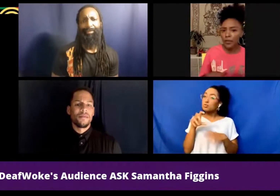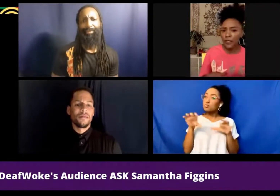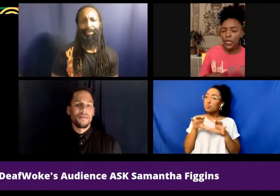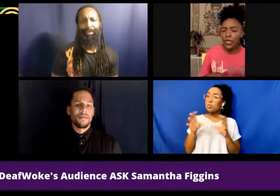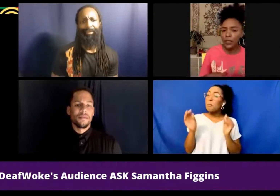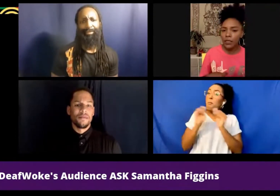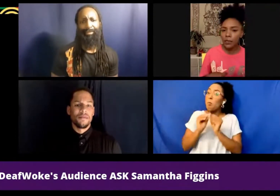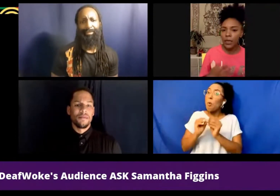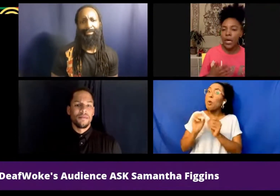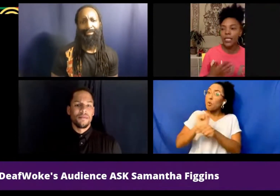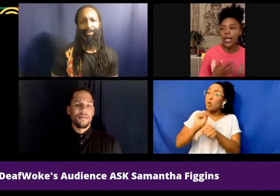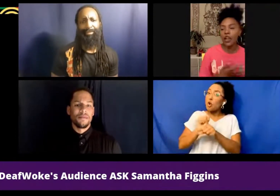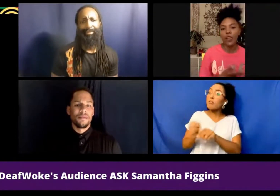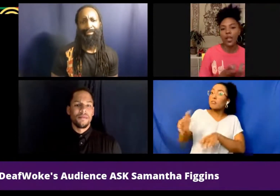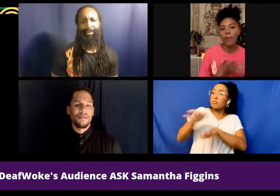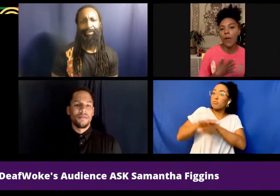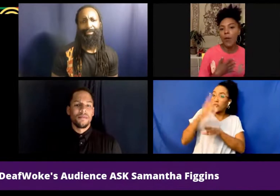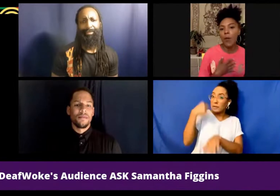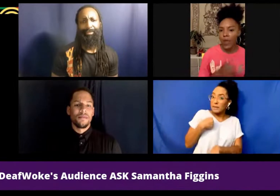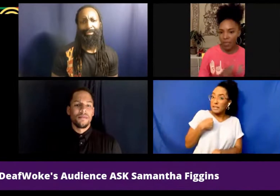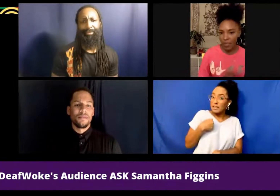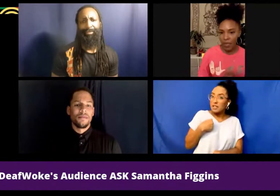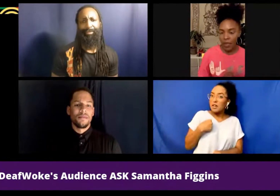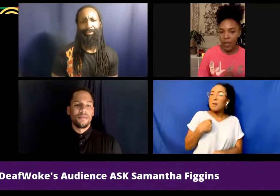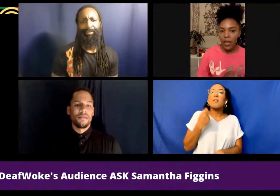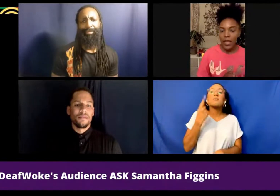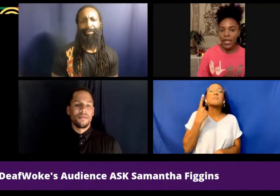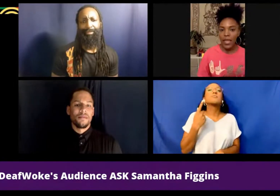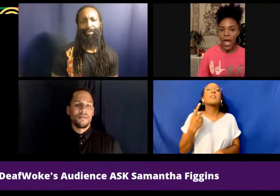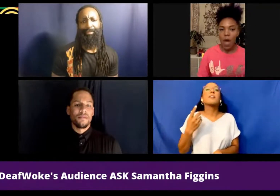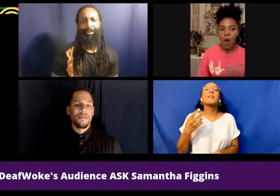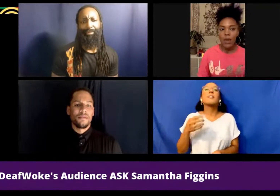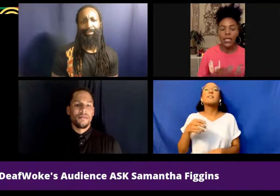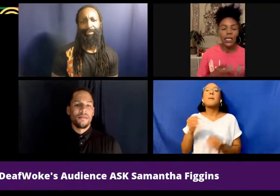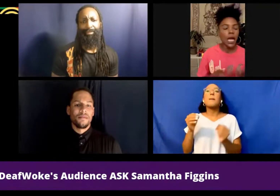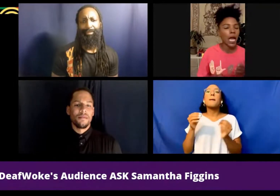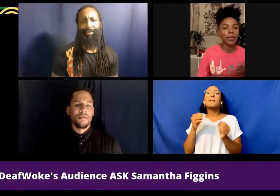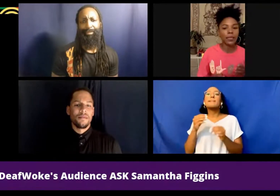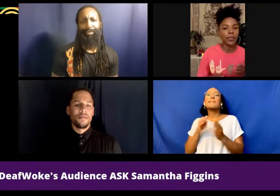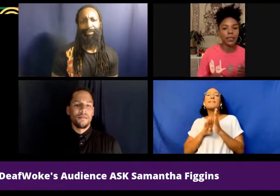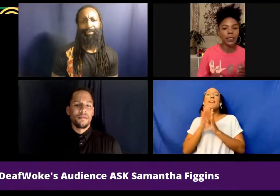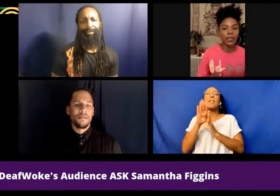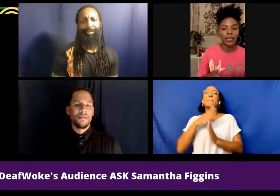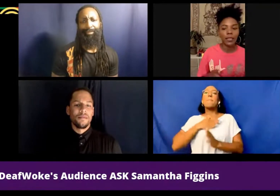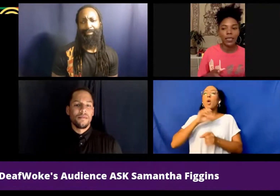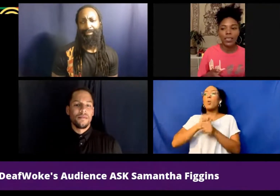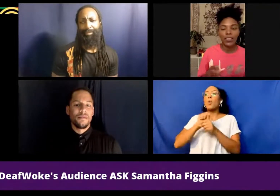my benefit because that created my work ethic. And now it's not